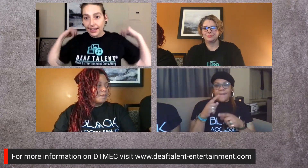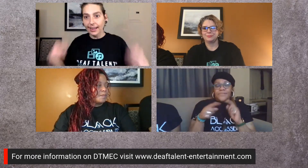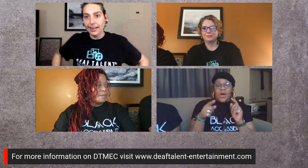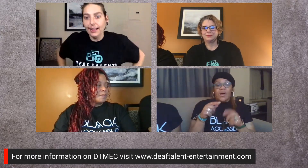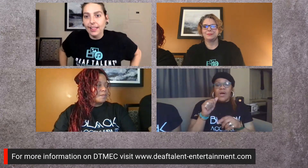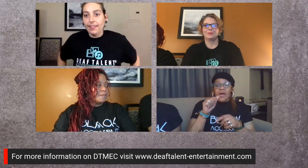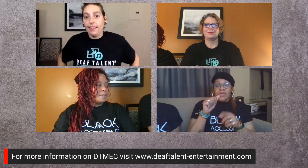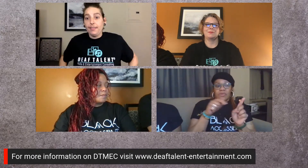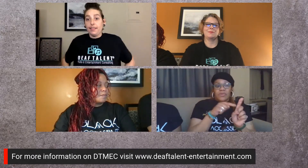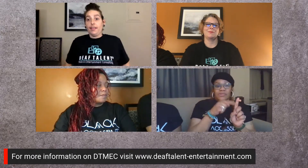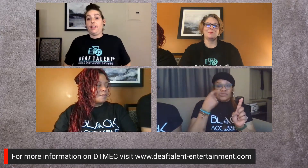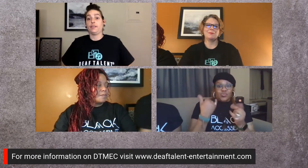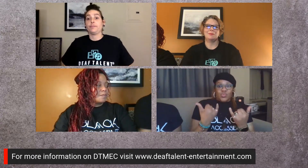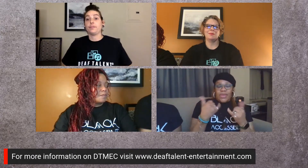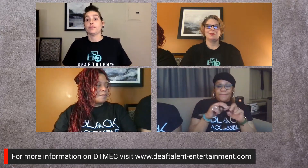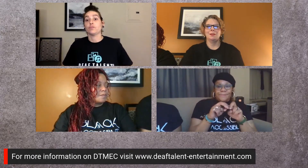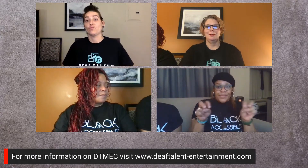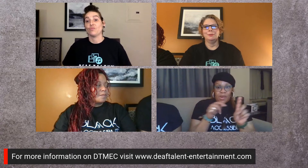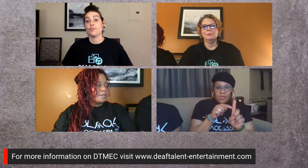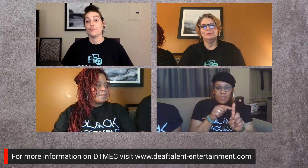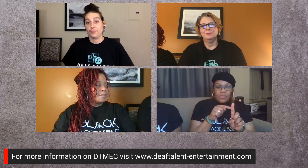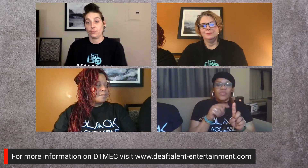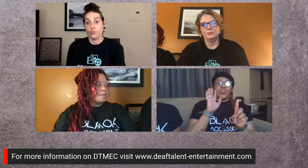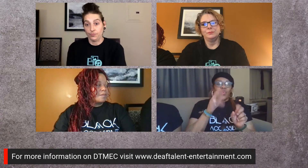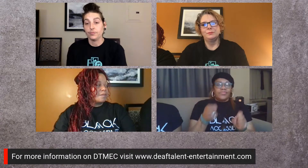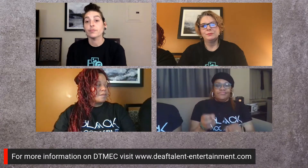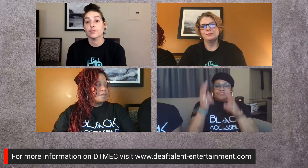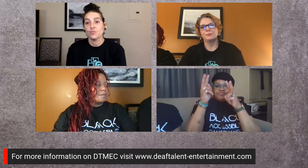I just want to let you know